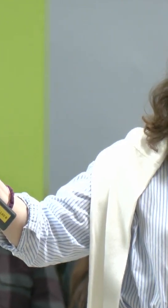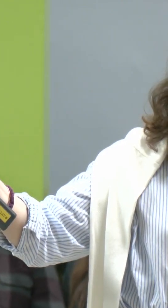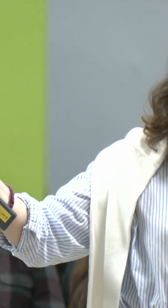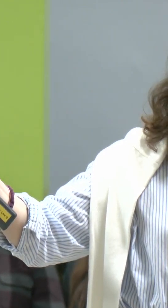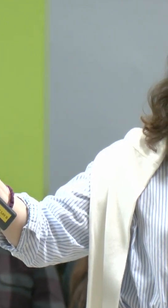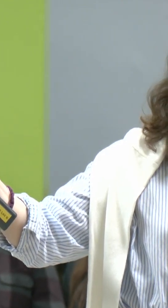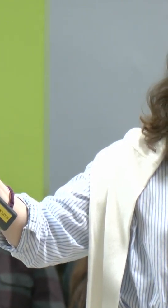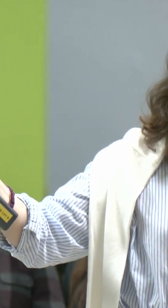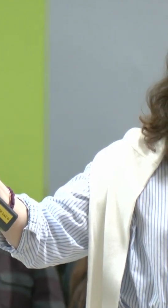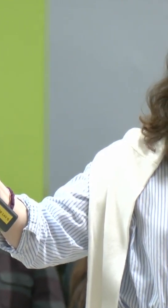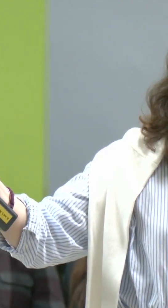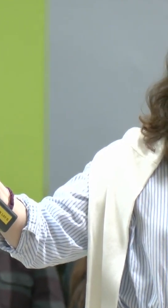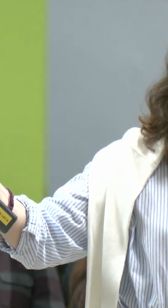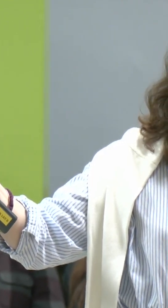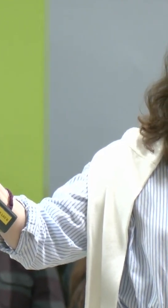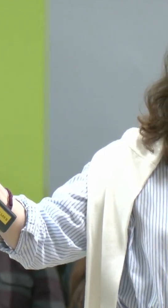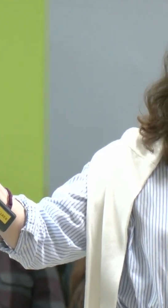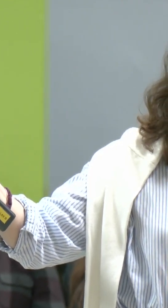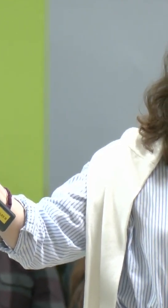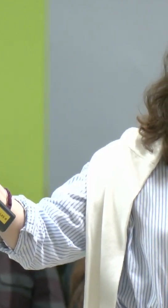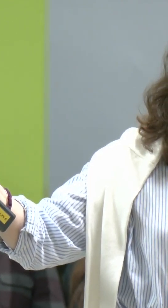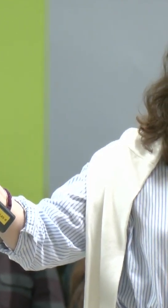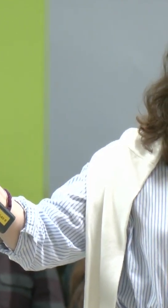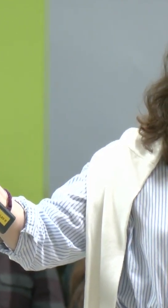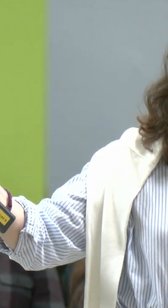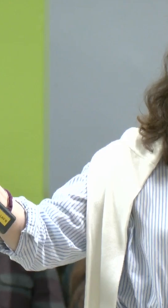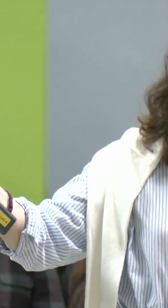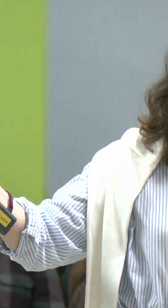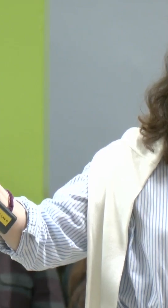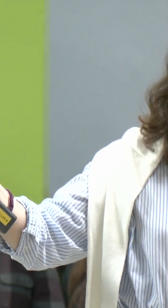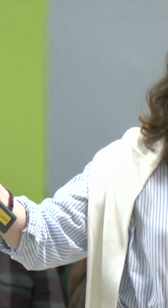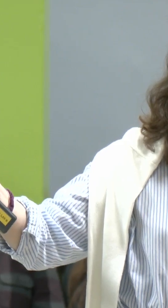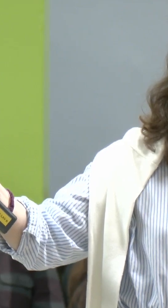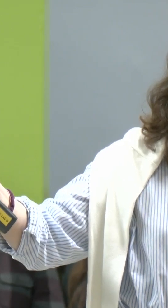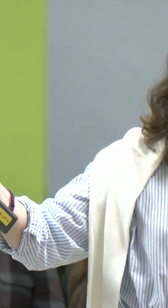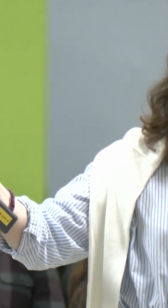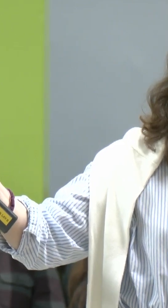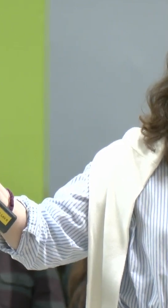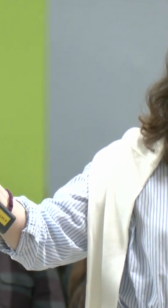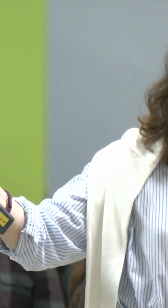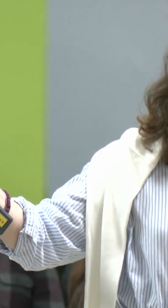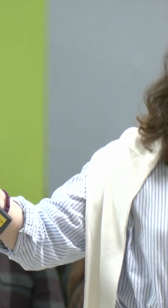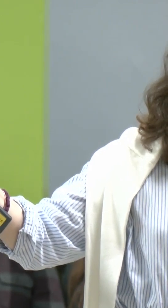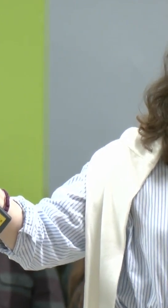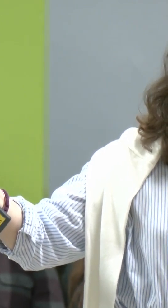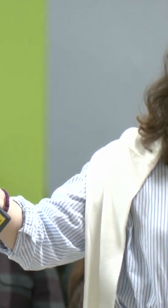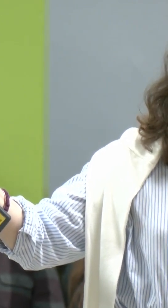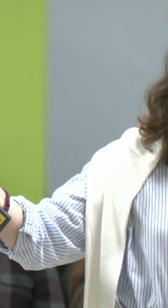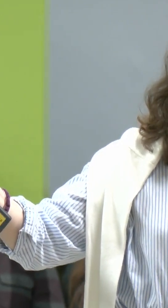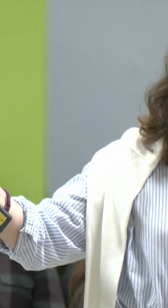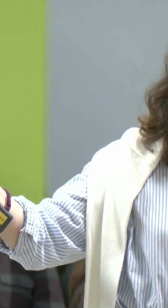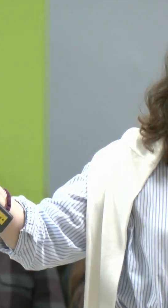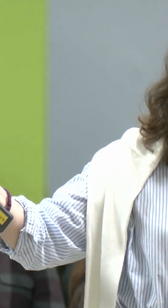in my car truck. But we need to do something about these potholes. Hi,